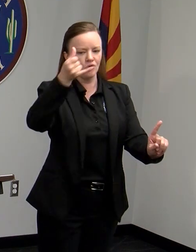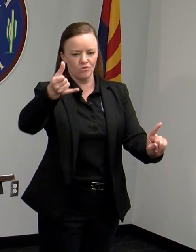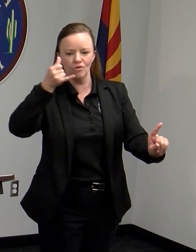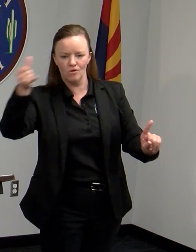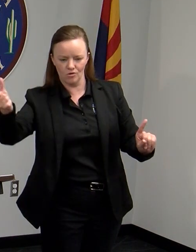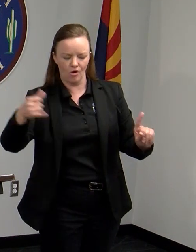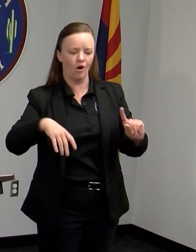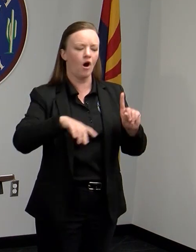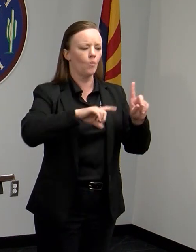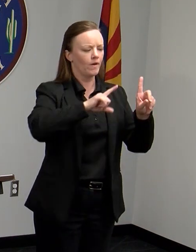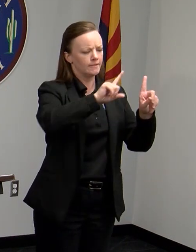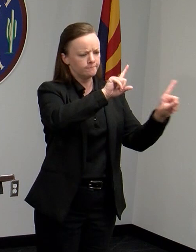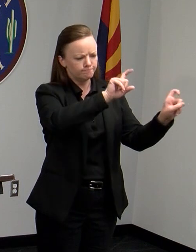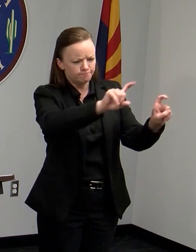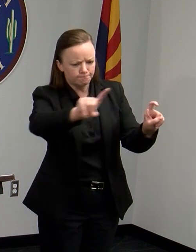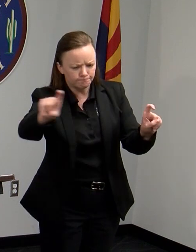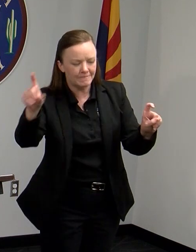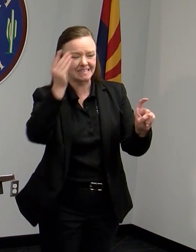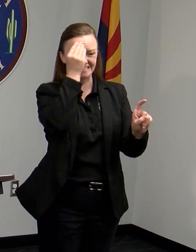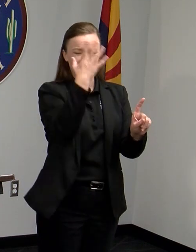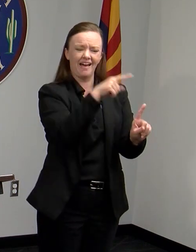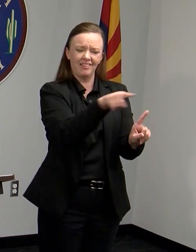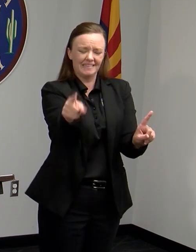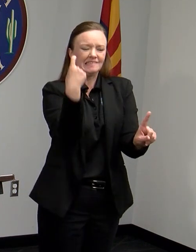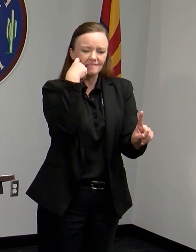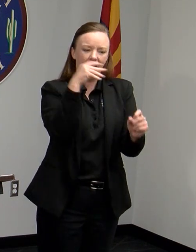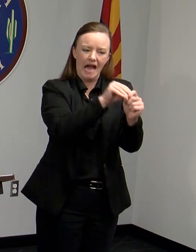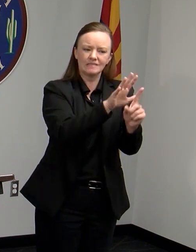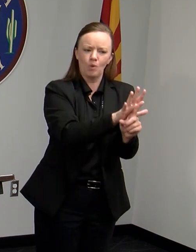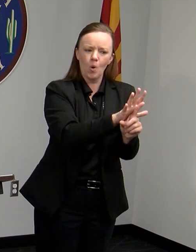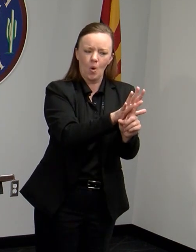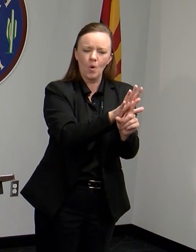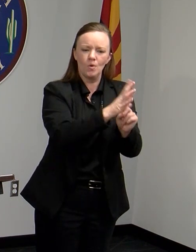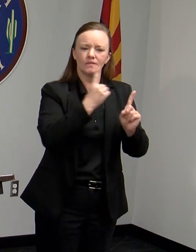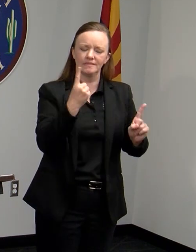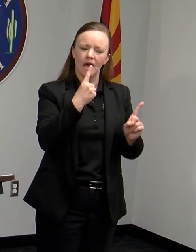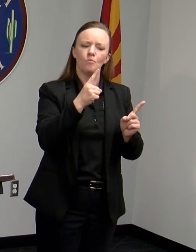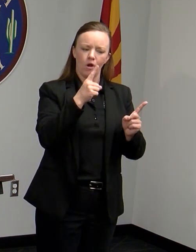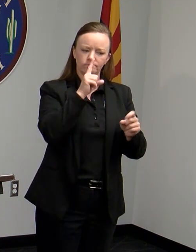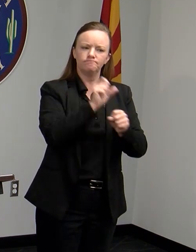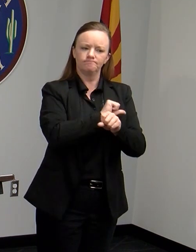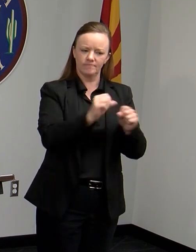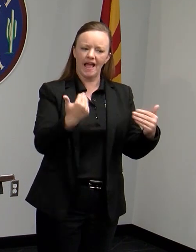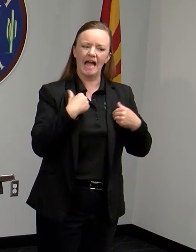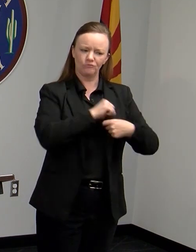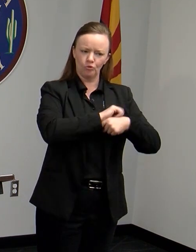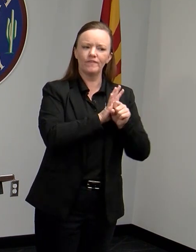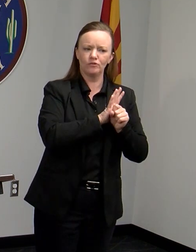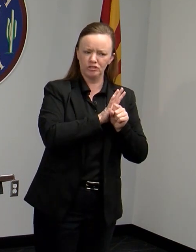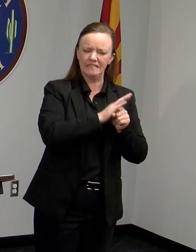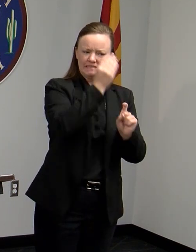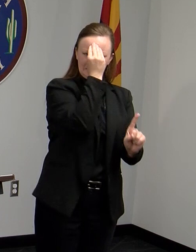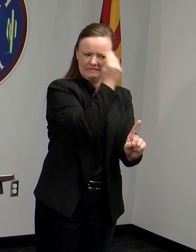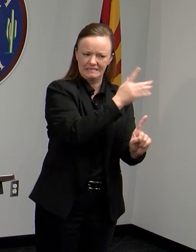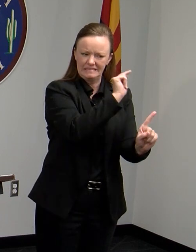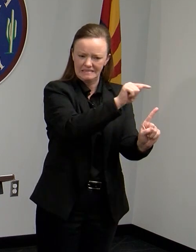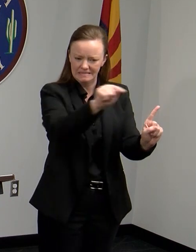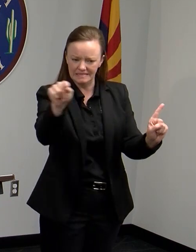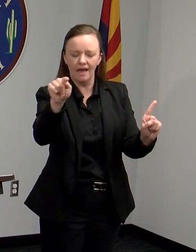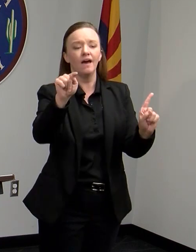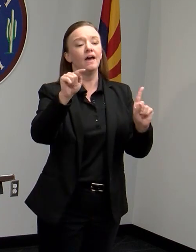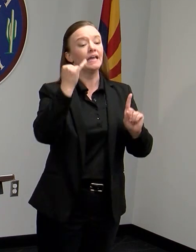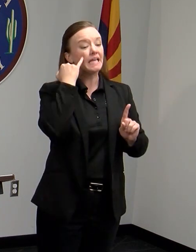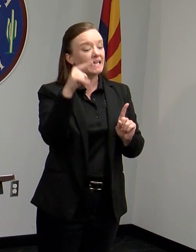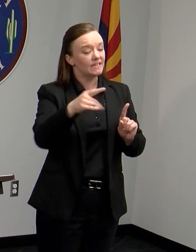for, told that they were exposed recently by someone who was infected with COVID-19, and what they need to do